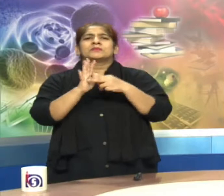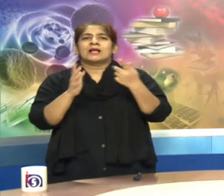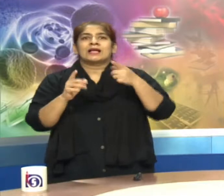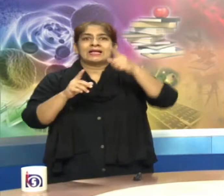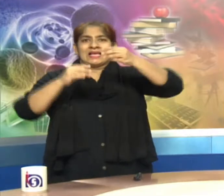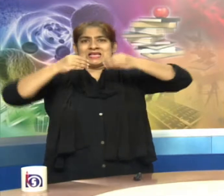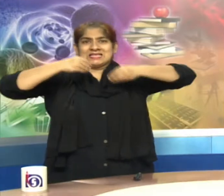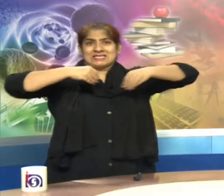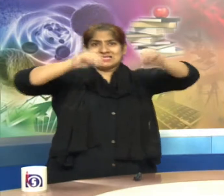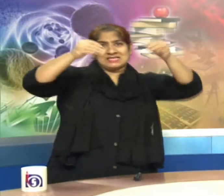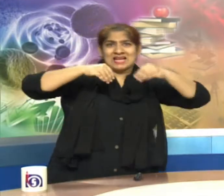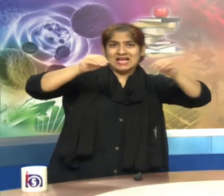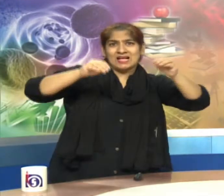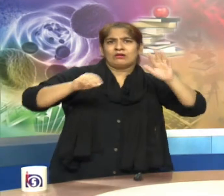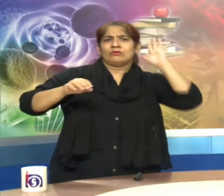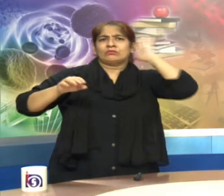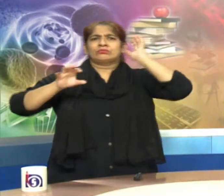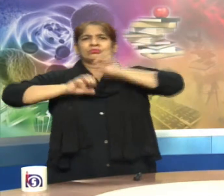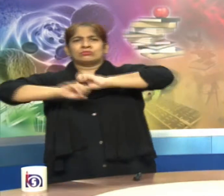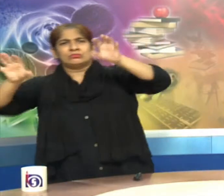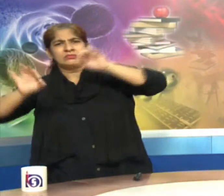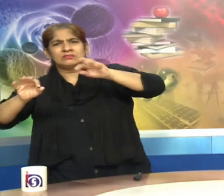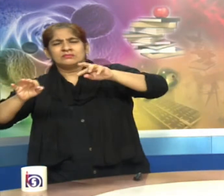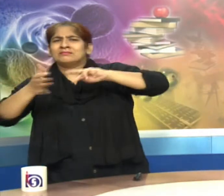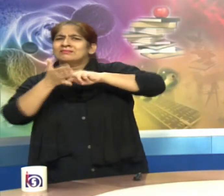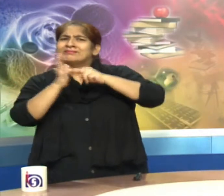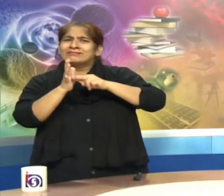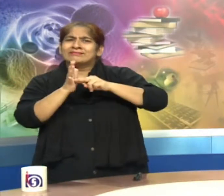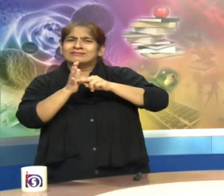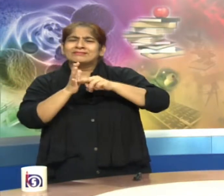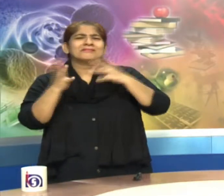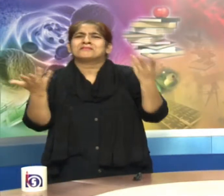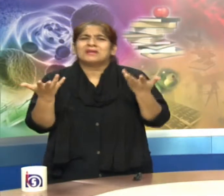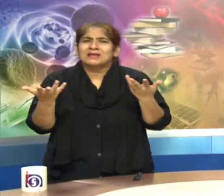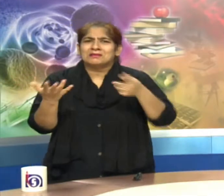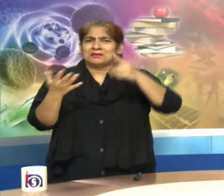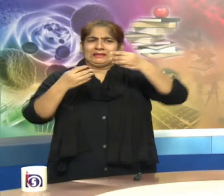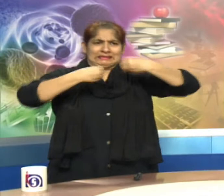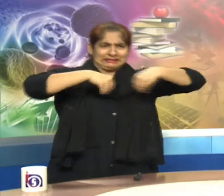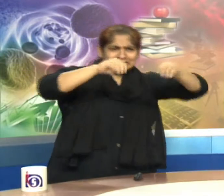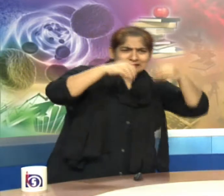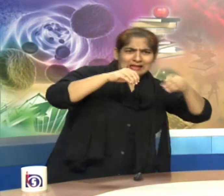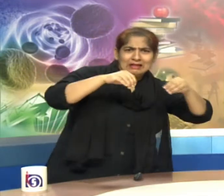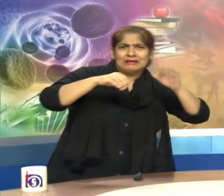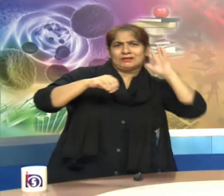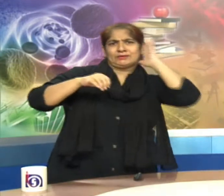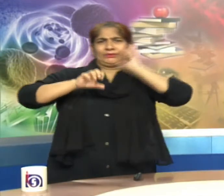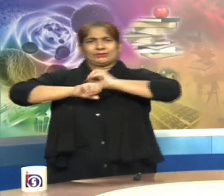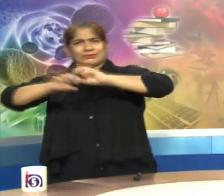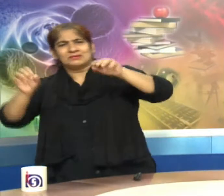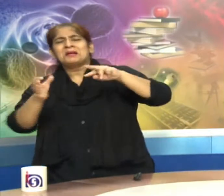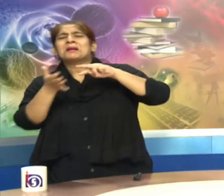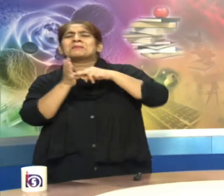Second question is, what is the meaning of sales